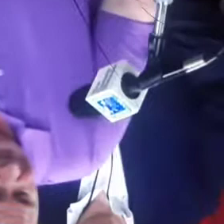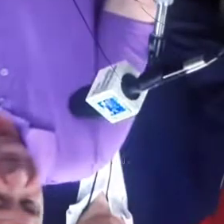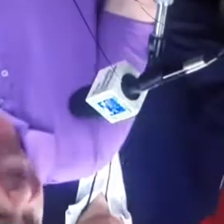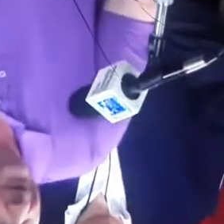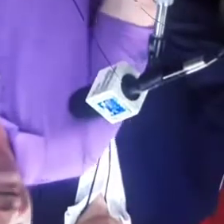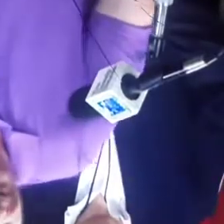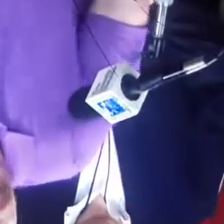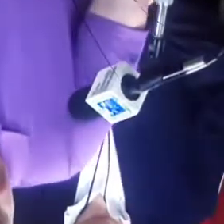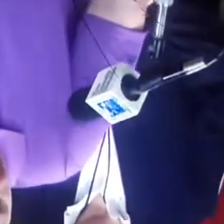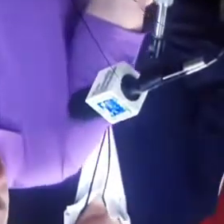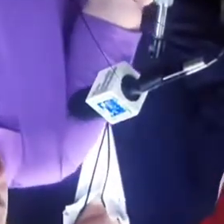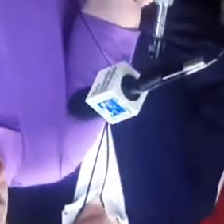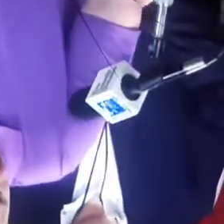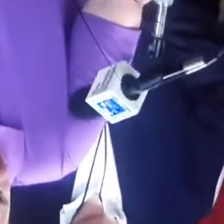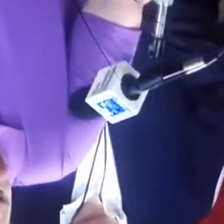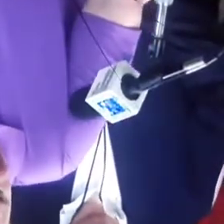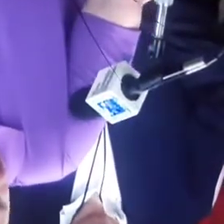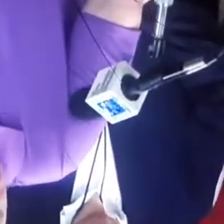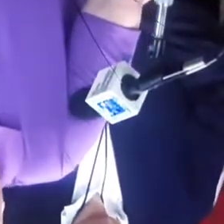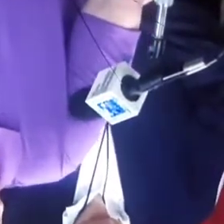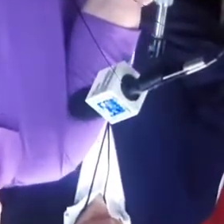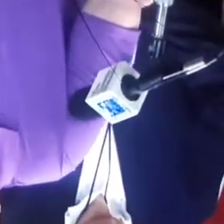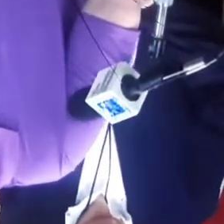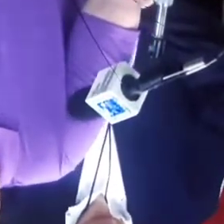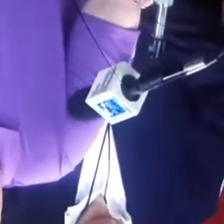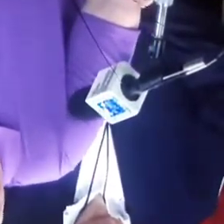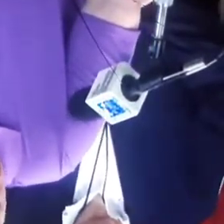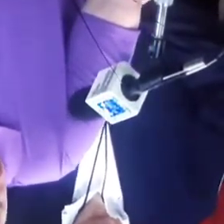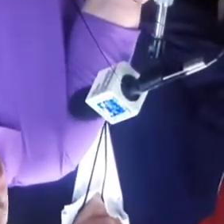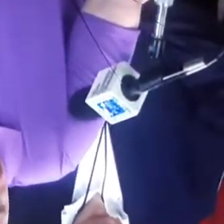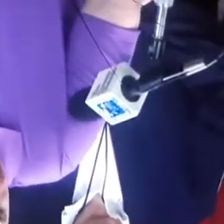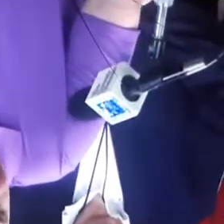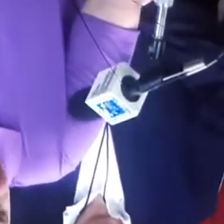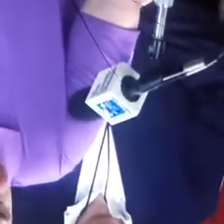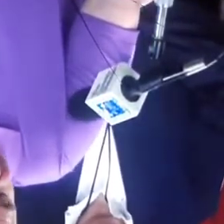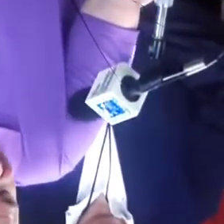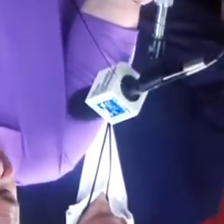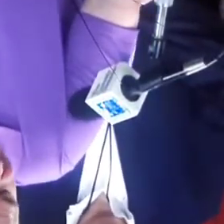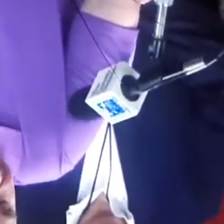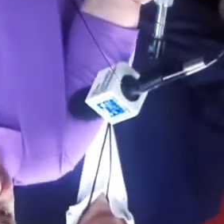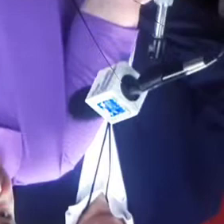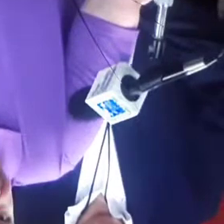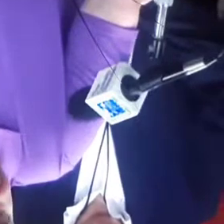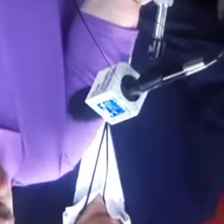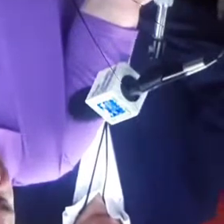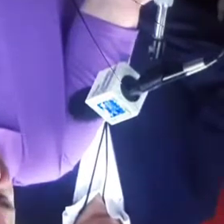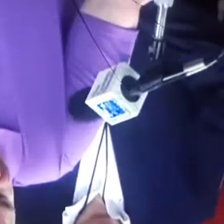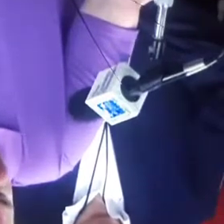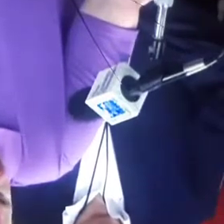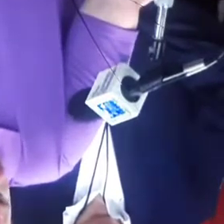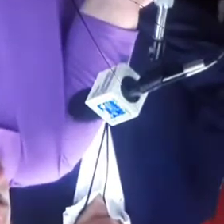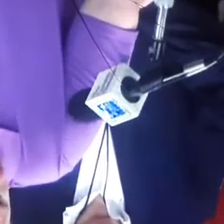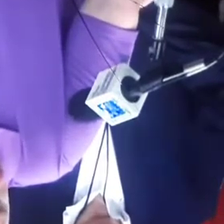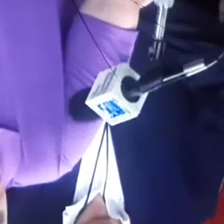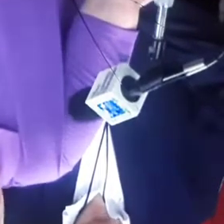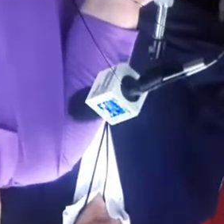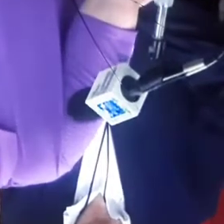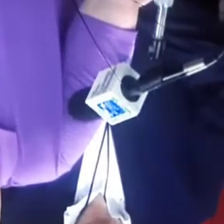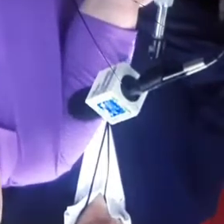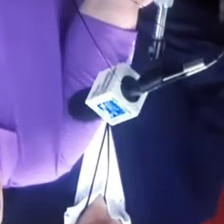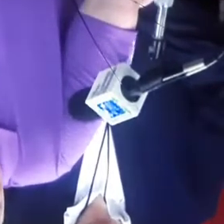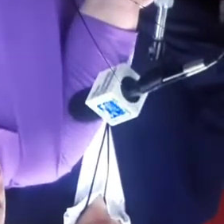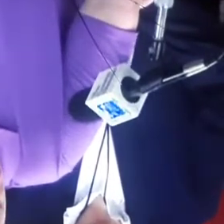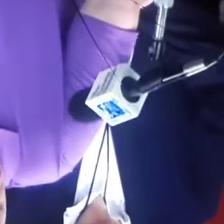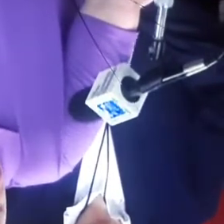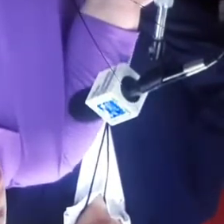water restrictions is to avoid a catastrophic loss of water system pressure should a failure of the pipeline within the